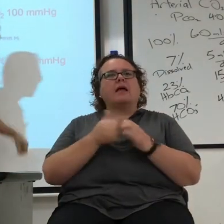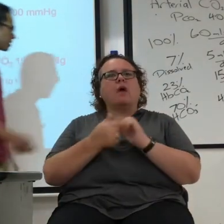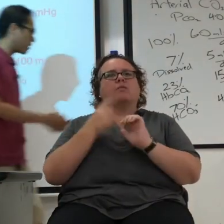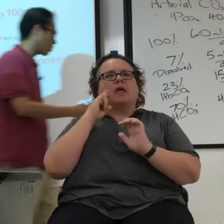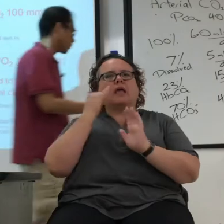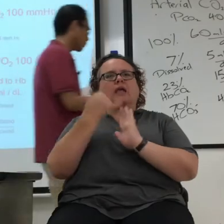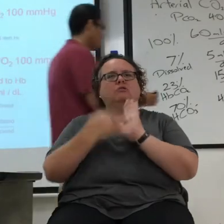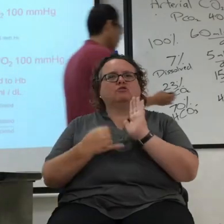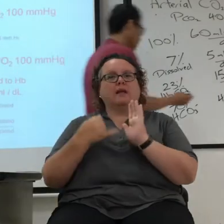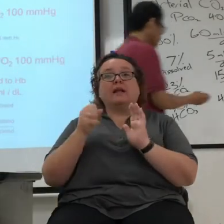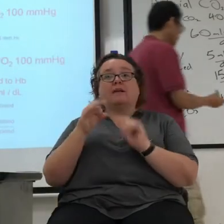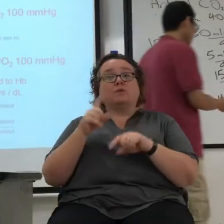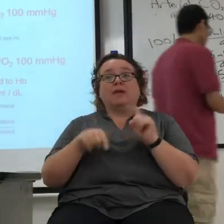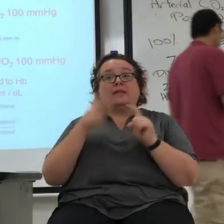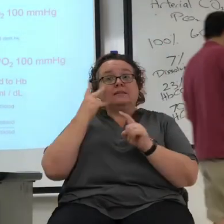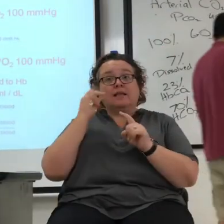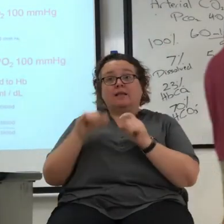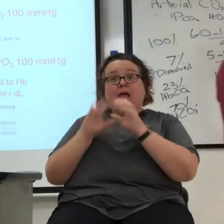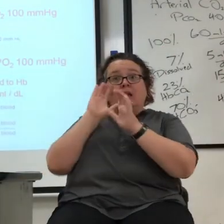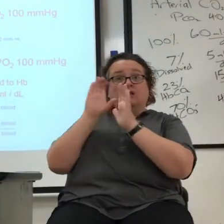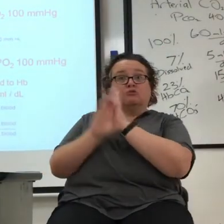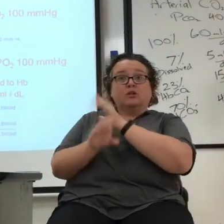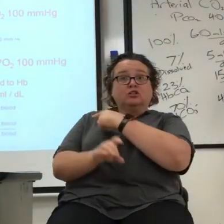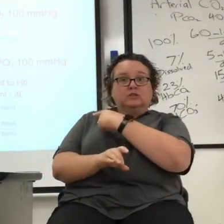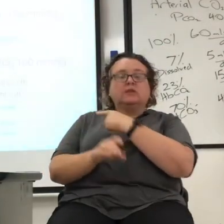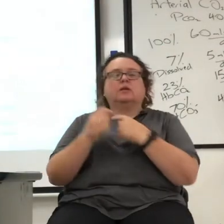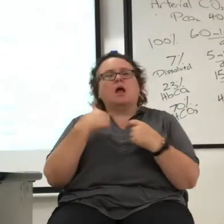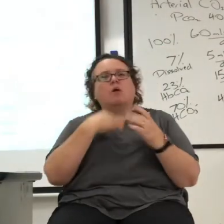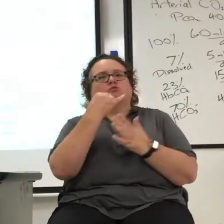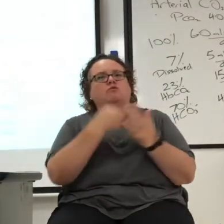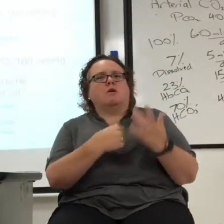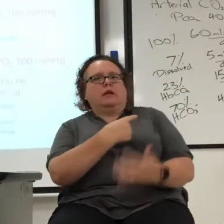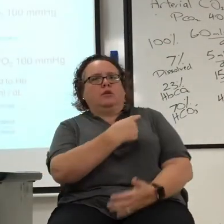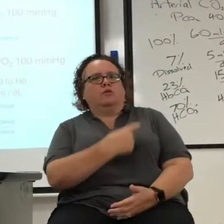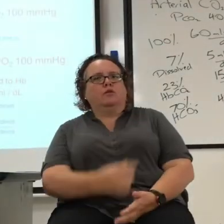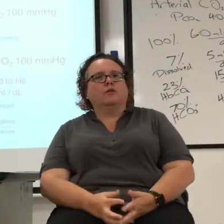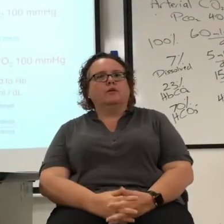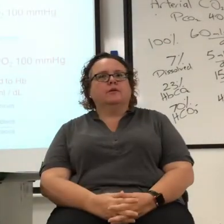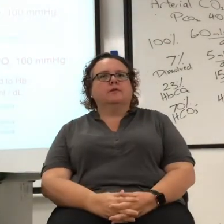here. If you can't see that, what they're doing is, I'll draw like this.